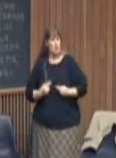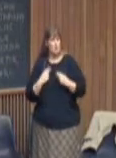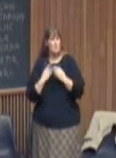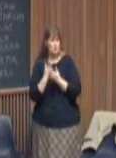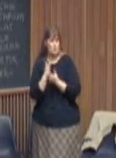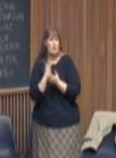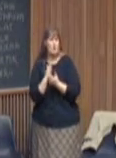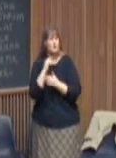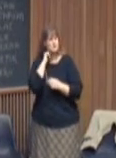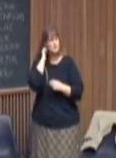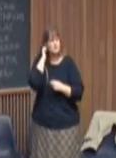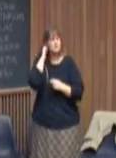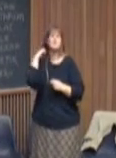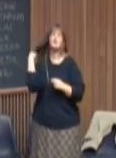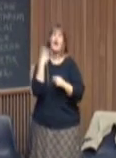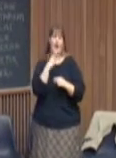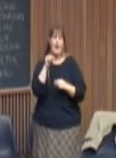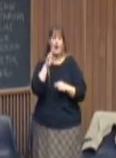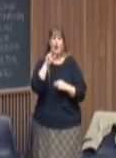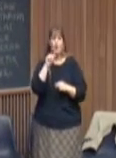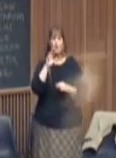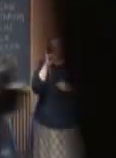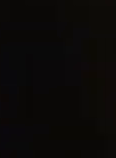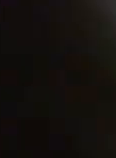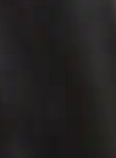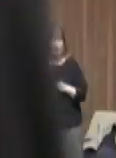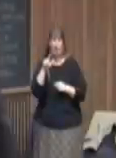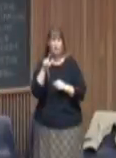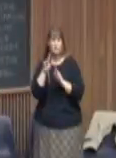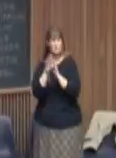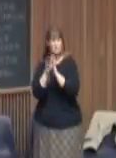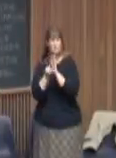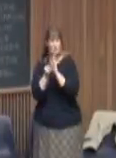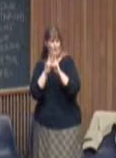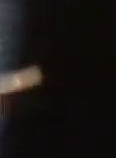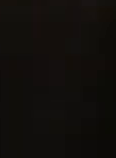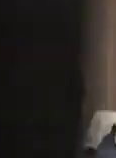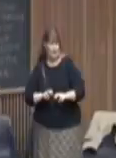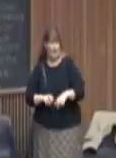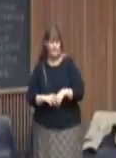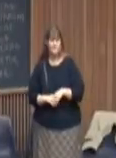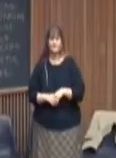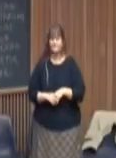and racial profiling, well, to end racial profiling.